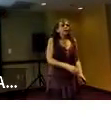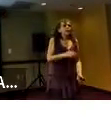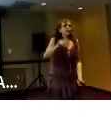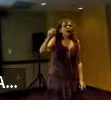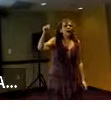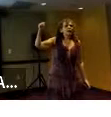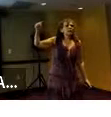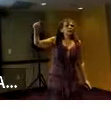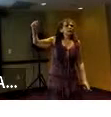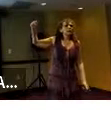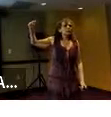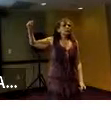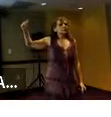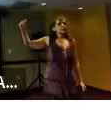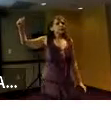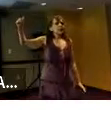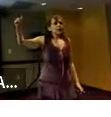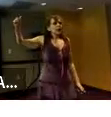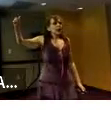Okay, fact.